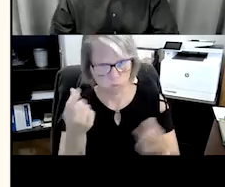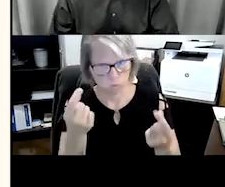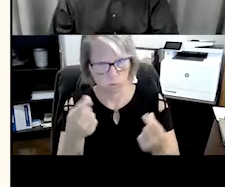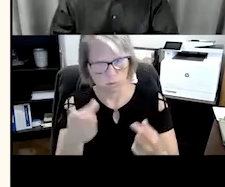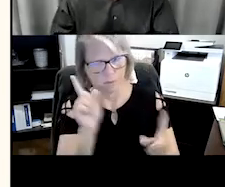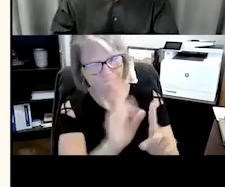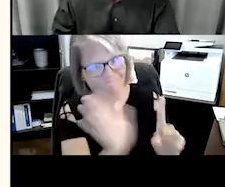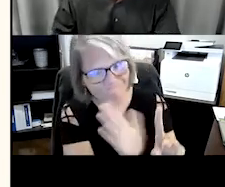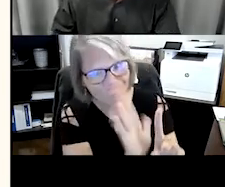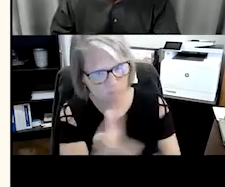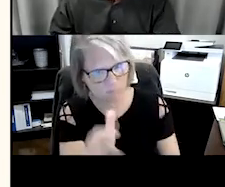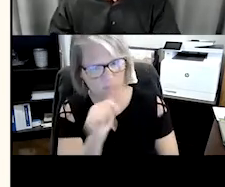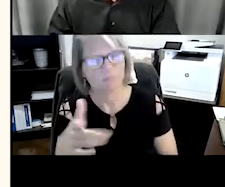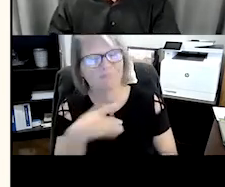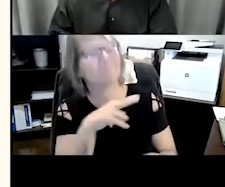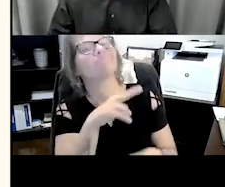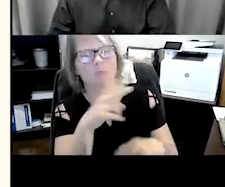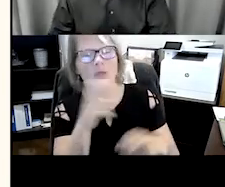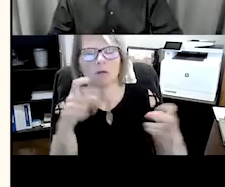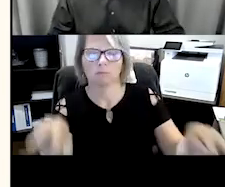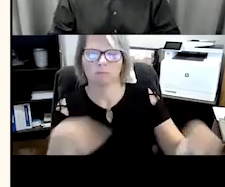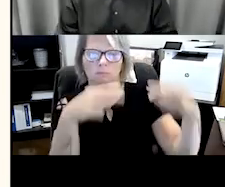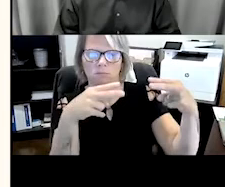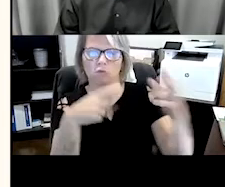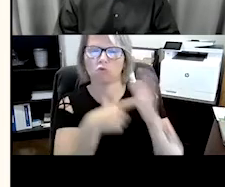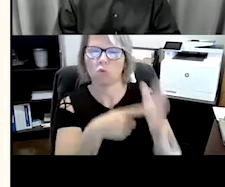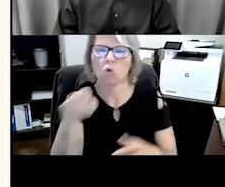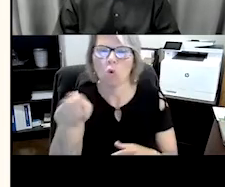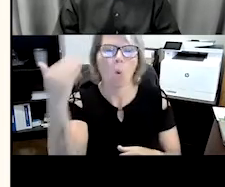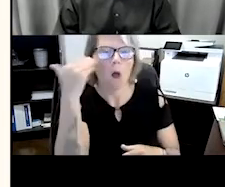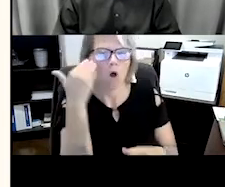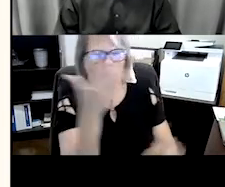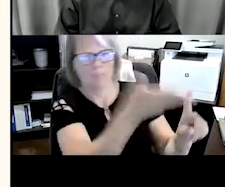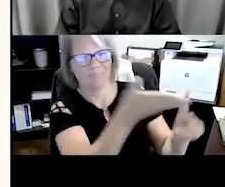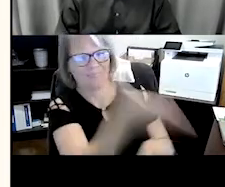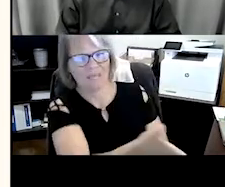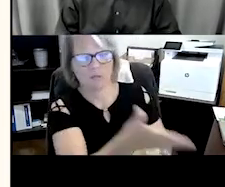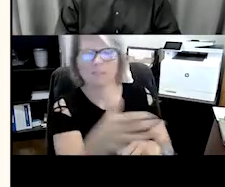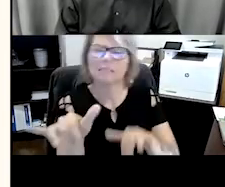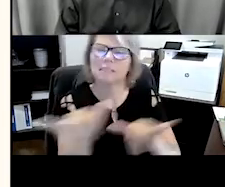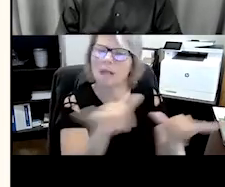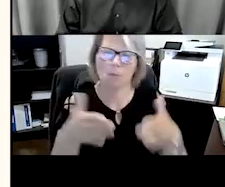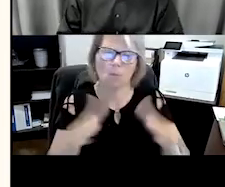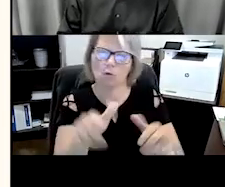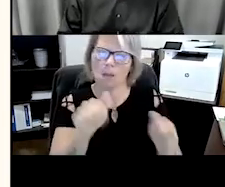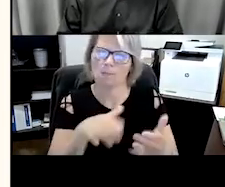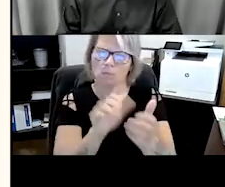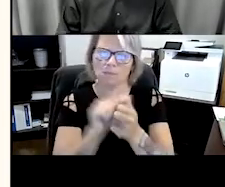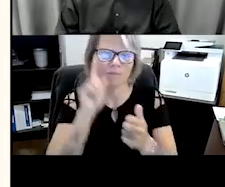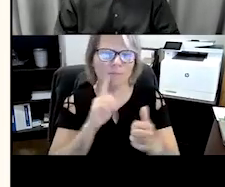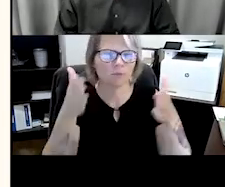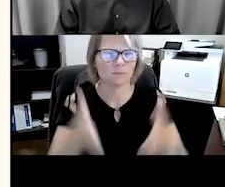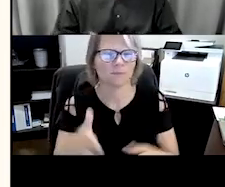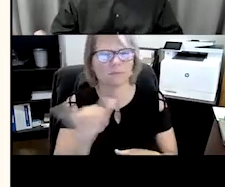normally you've got hearing people who come into your place of business. Just treat us the way you would them. Make eye contact with